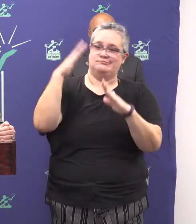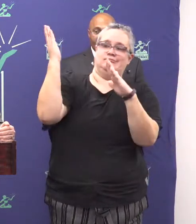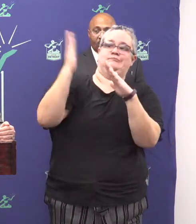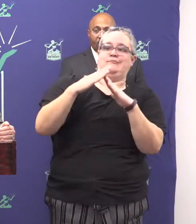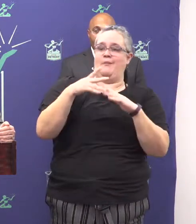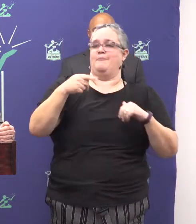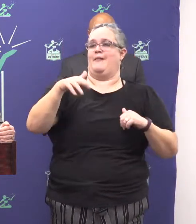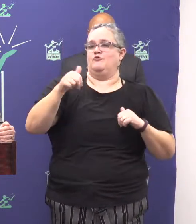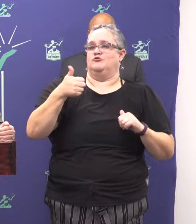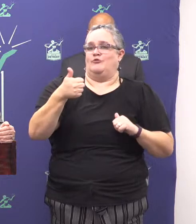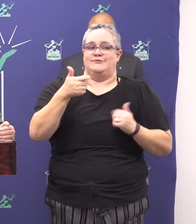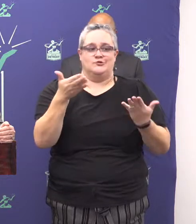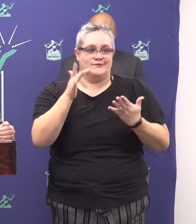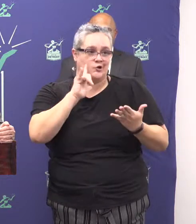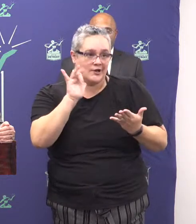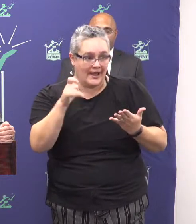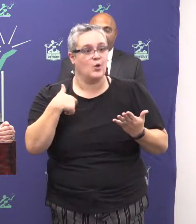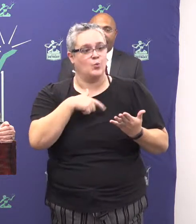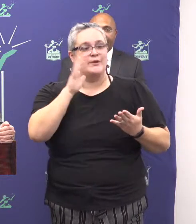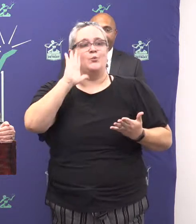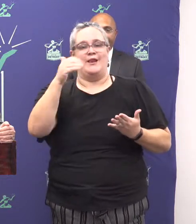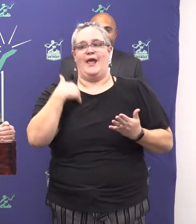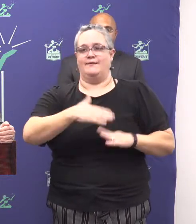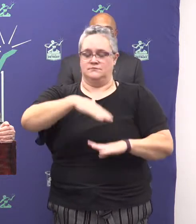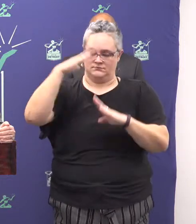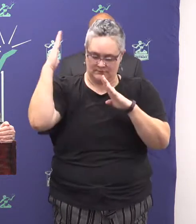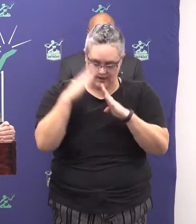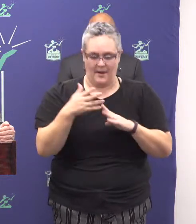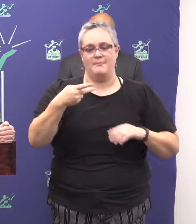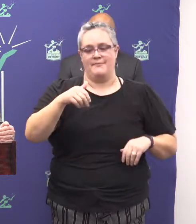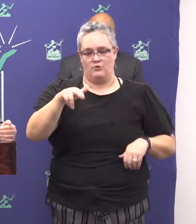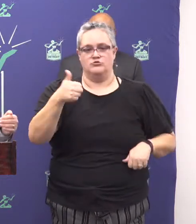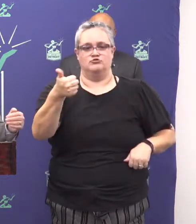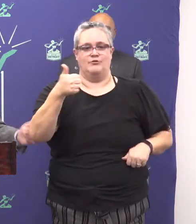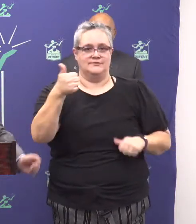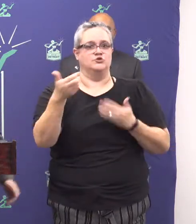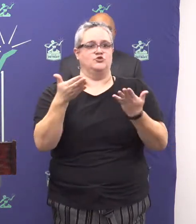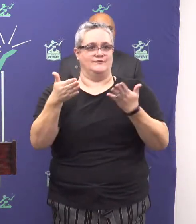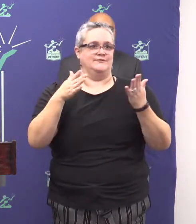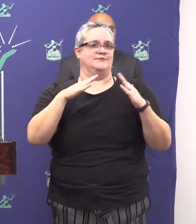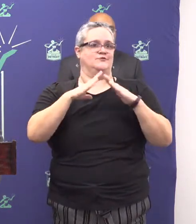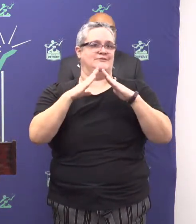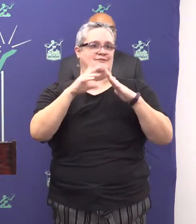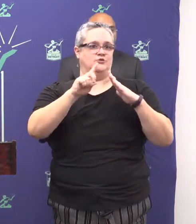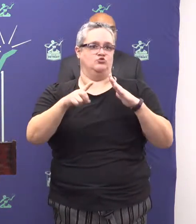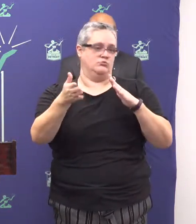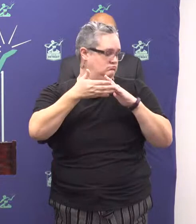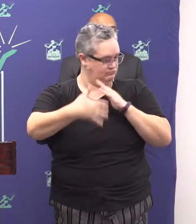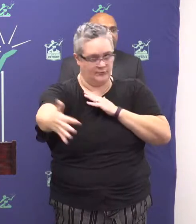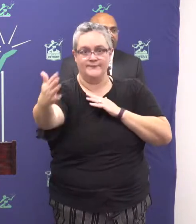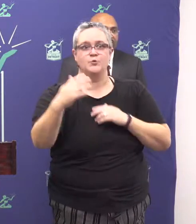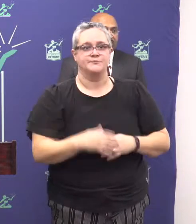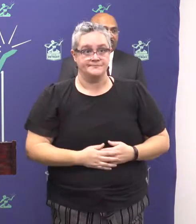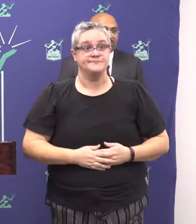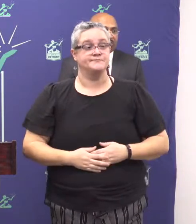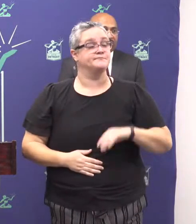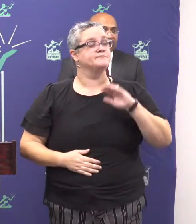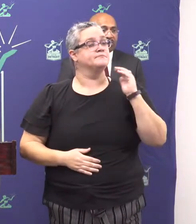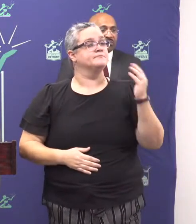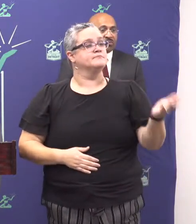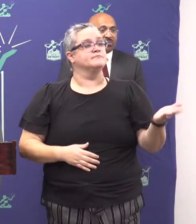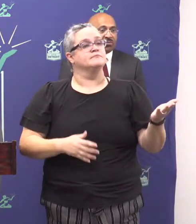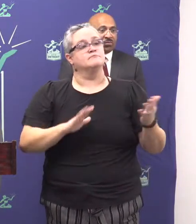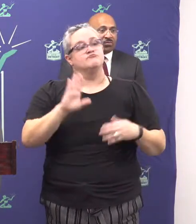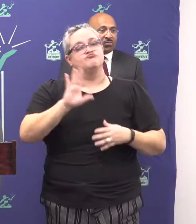looks like. And we are going to have first-class paratransit service in the city of Detroit going forward. Yes. I know a lot of riders that I spoke